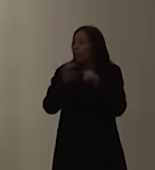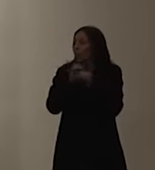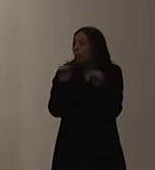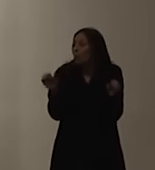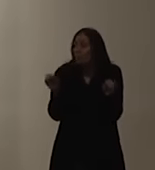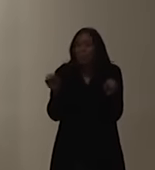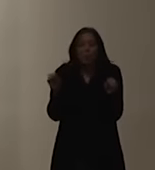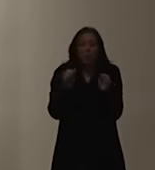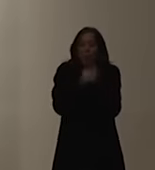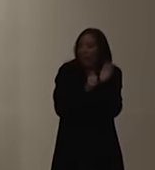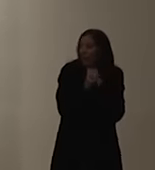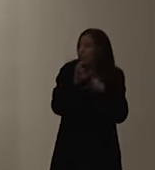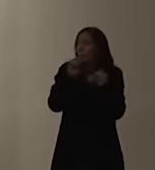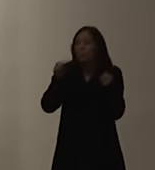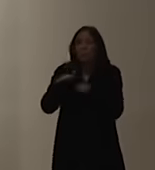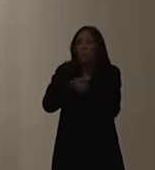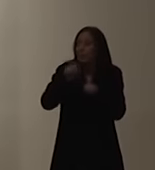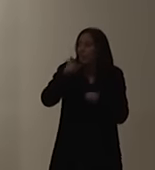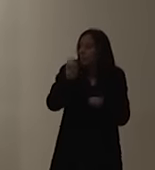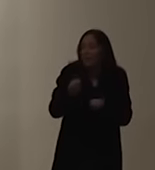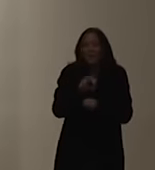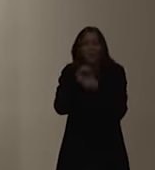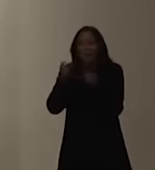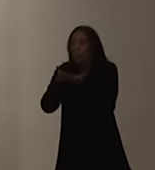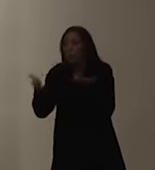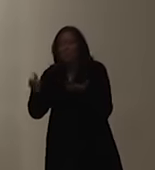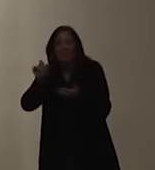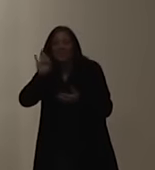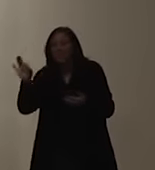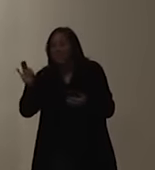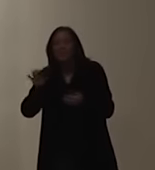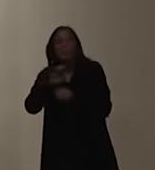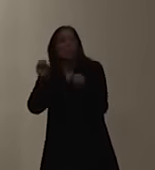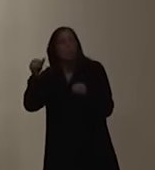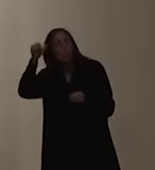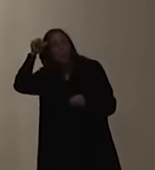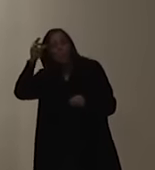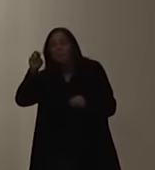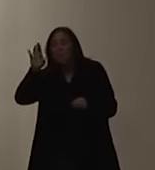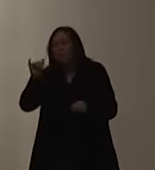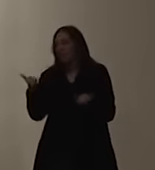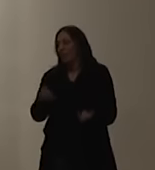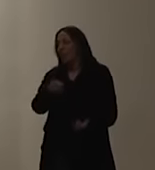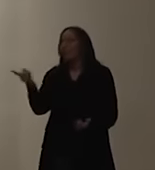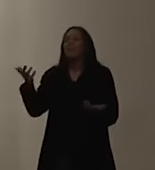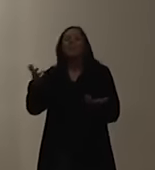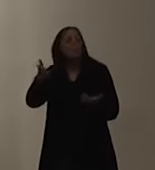memory. And she was a nurse who, Governor Chris Christie, how many of you from New Jersey?